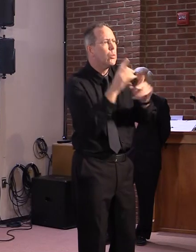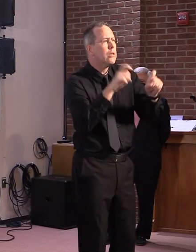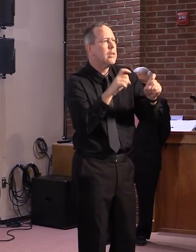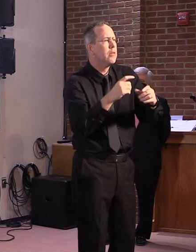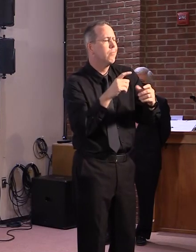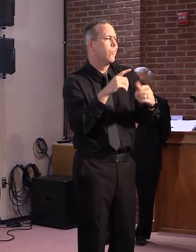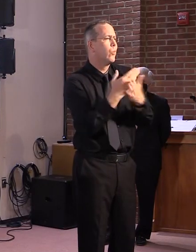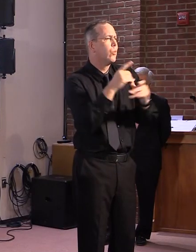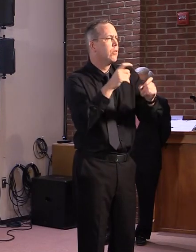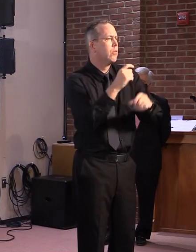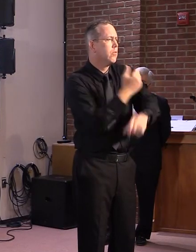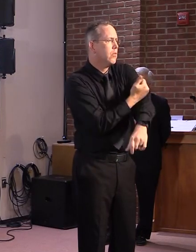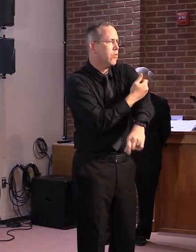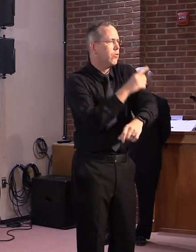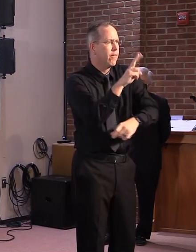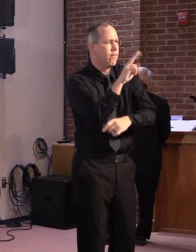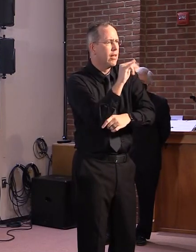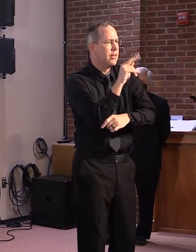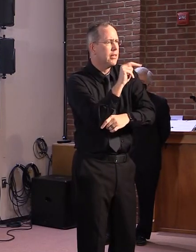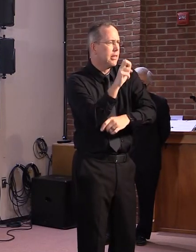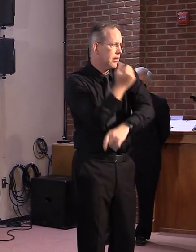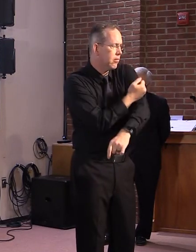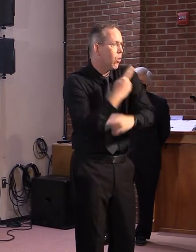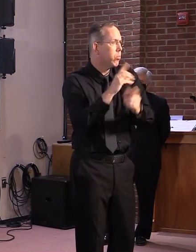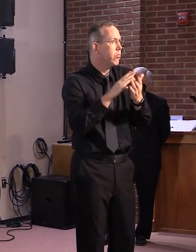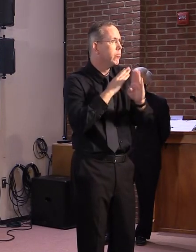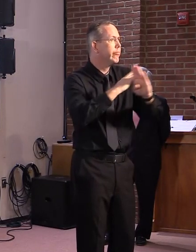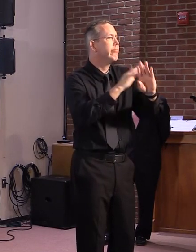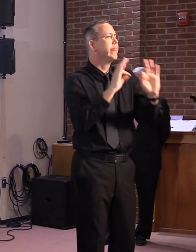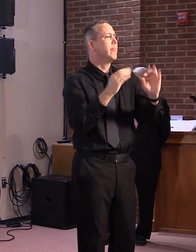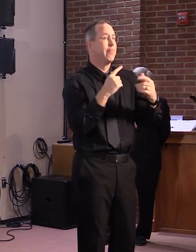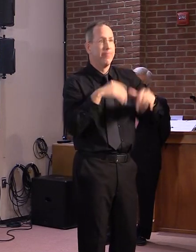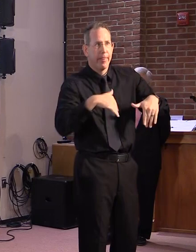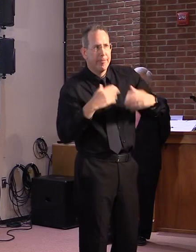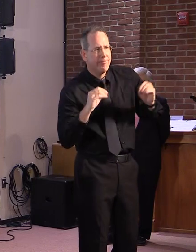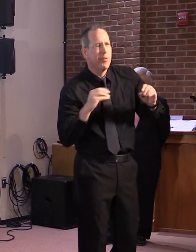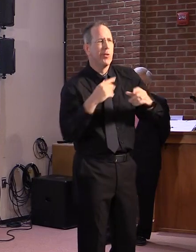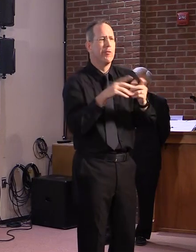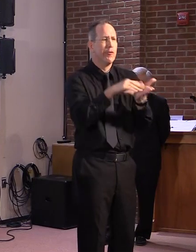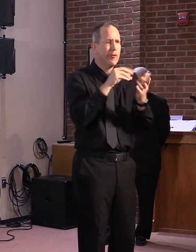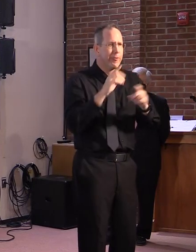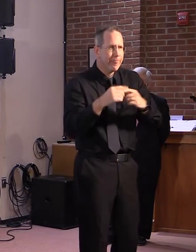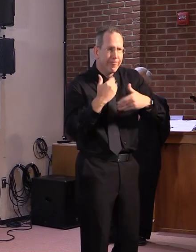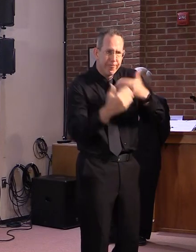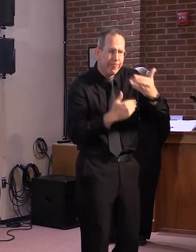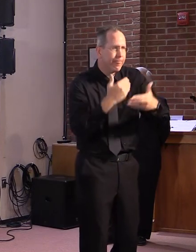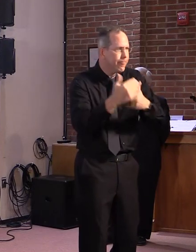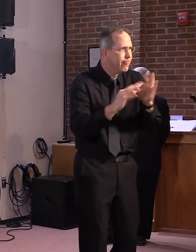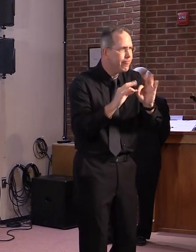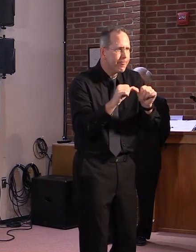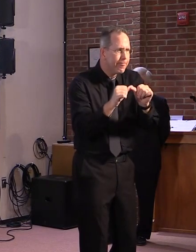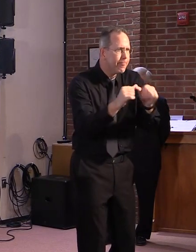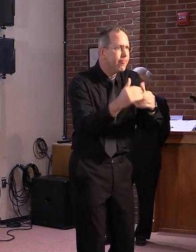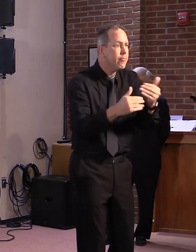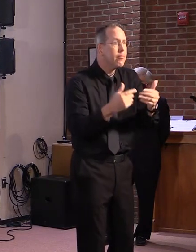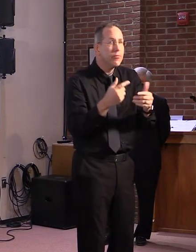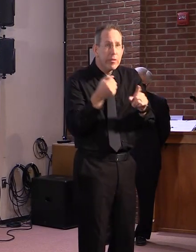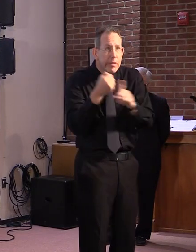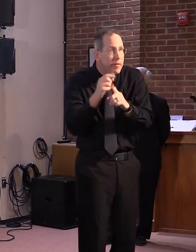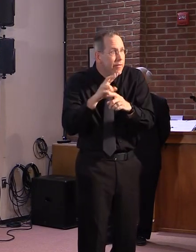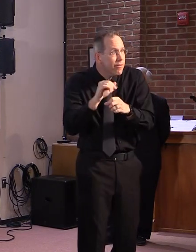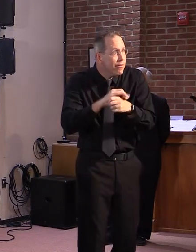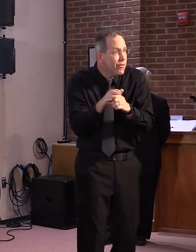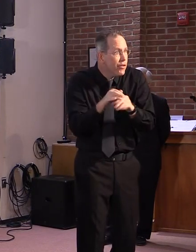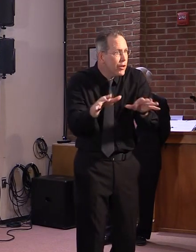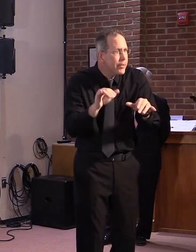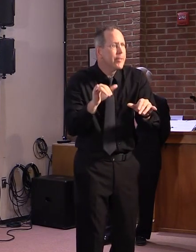restrictions, and why, when we see outbreaks, it won't require the same drastic action we had to take in March.